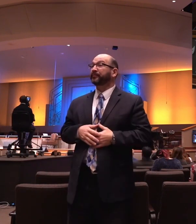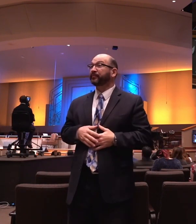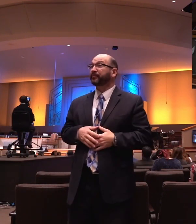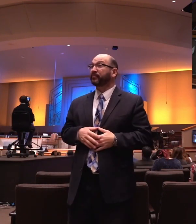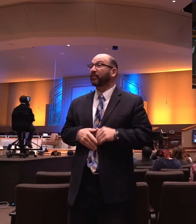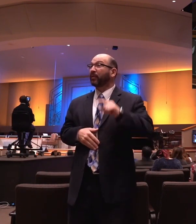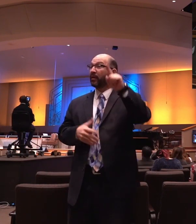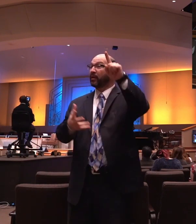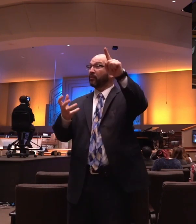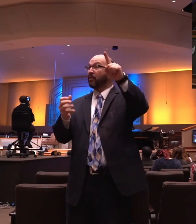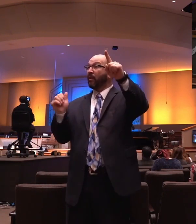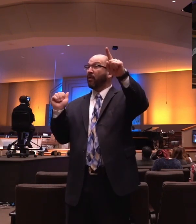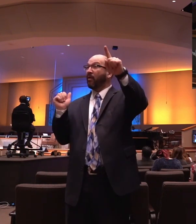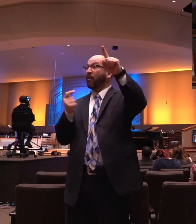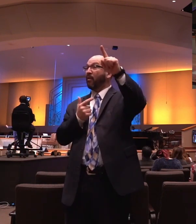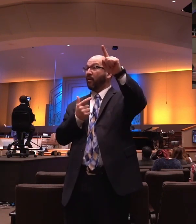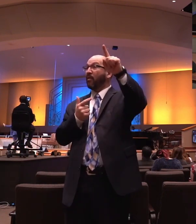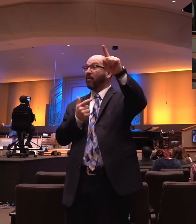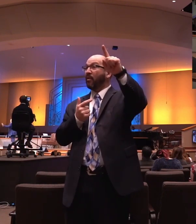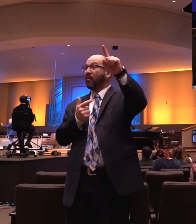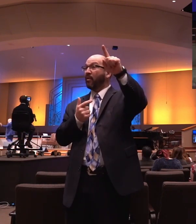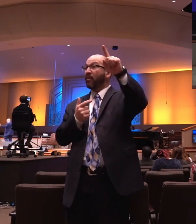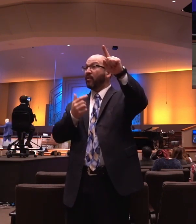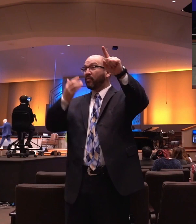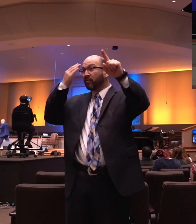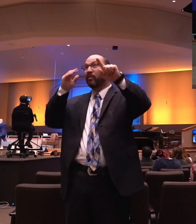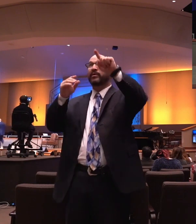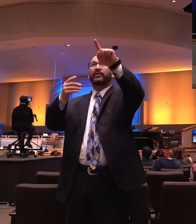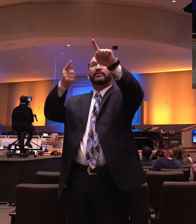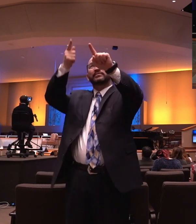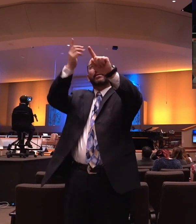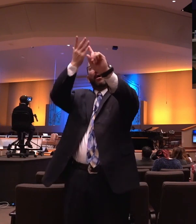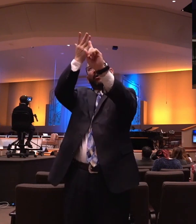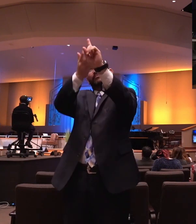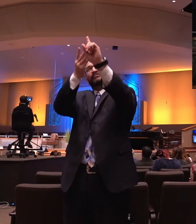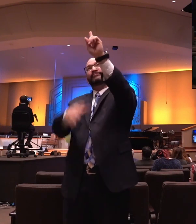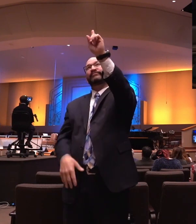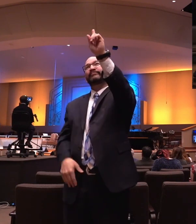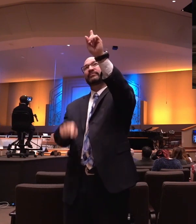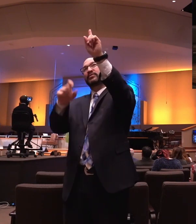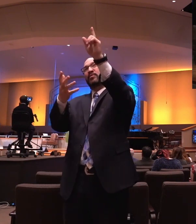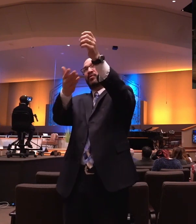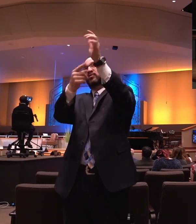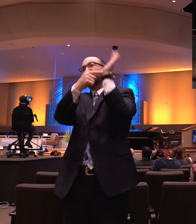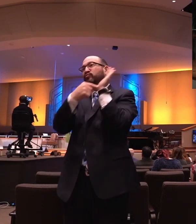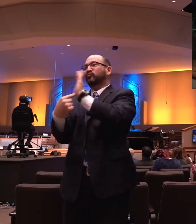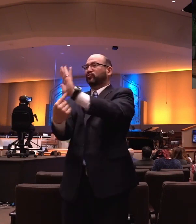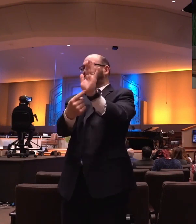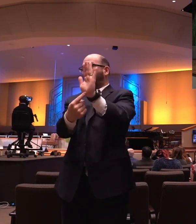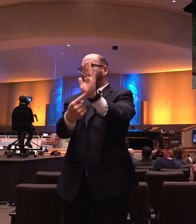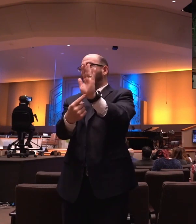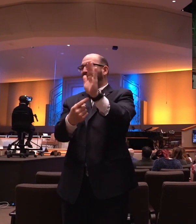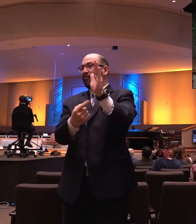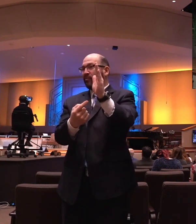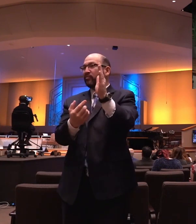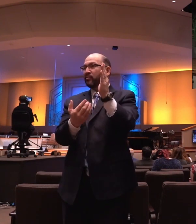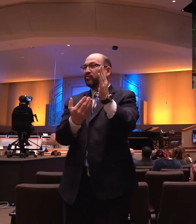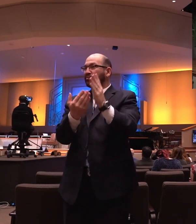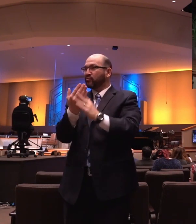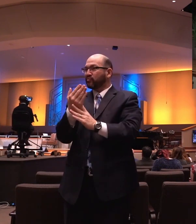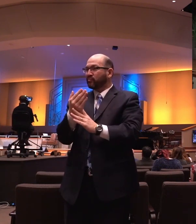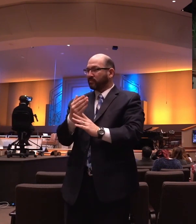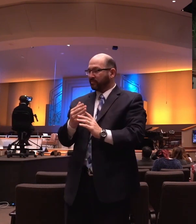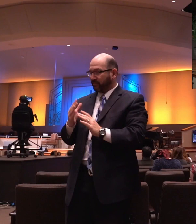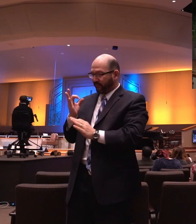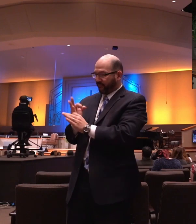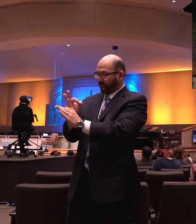God wants everybody to know that he's God, and he wants to show them through the person whose heart is